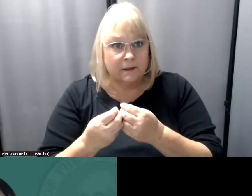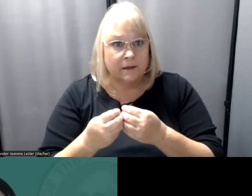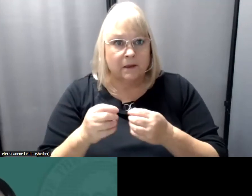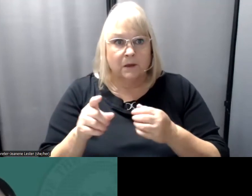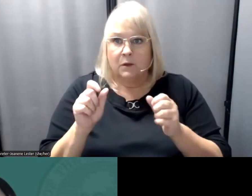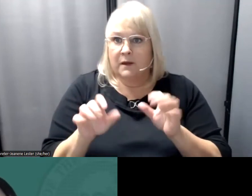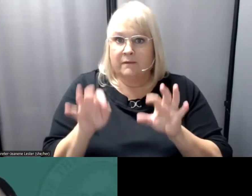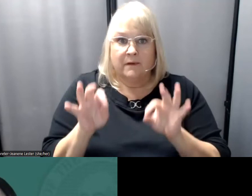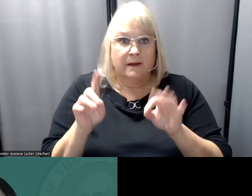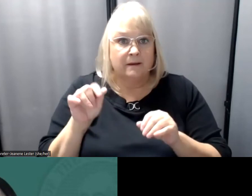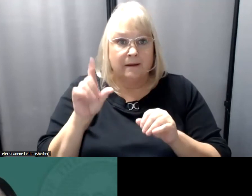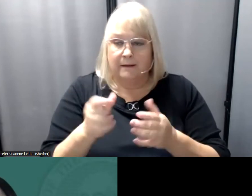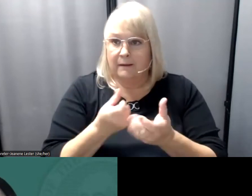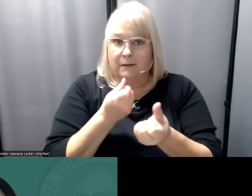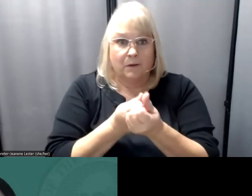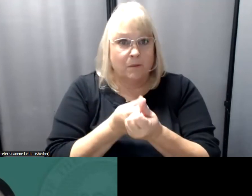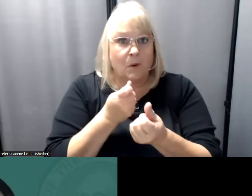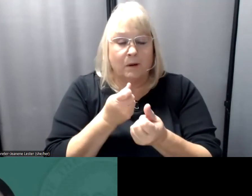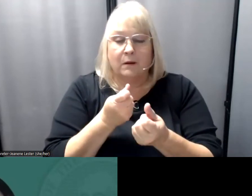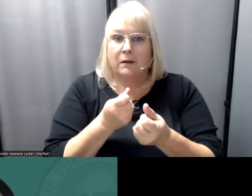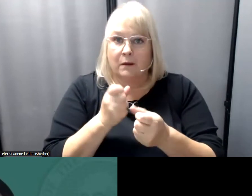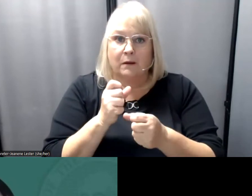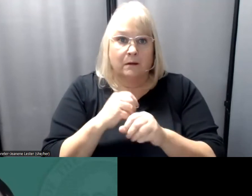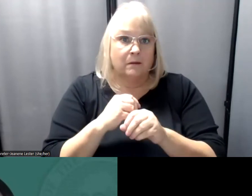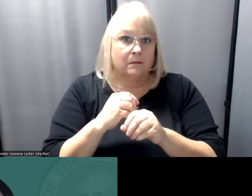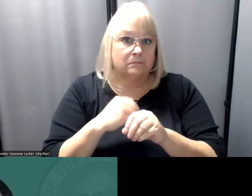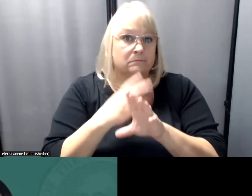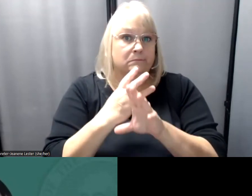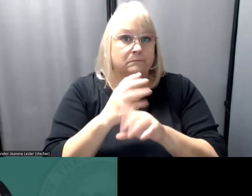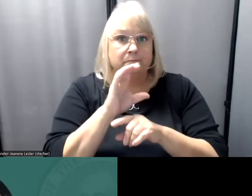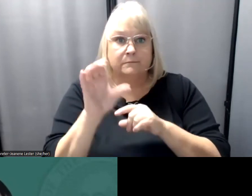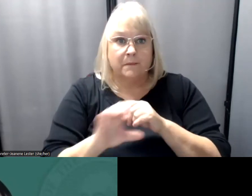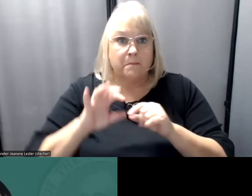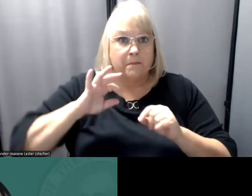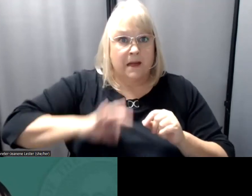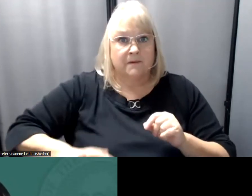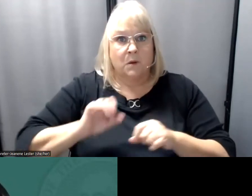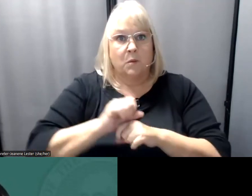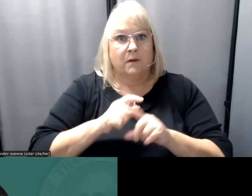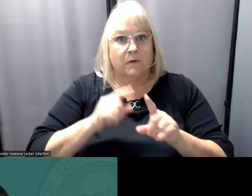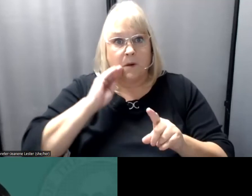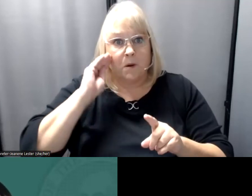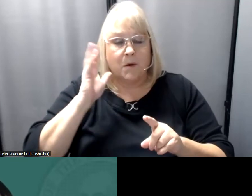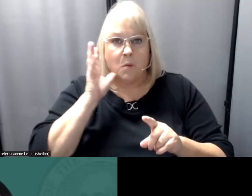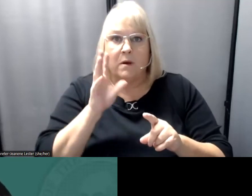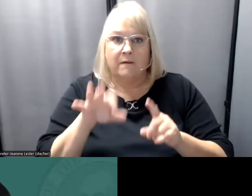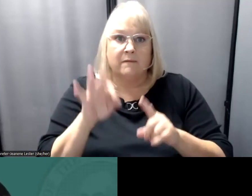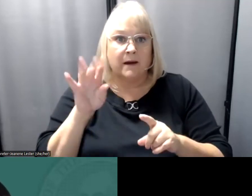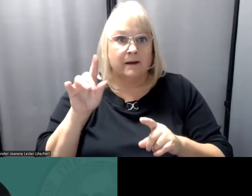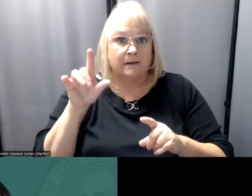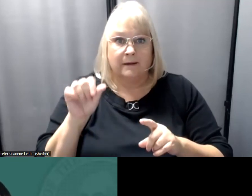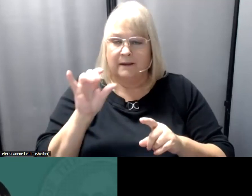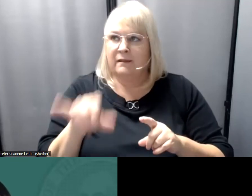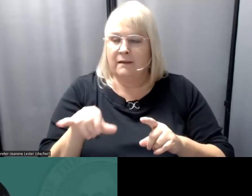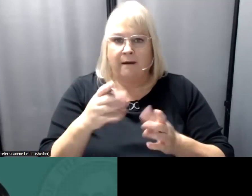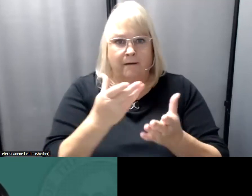find data out there so easily. Just Google the benefits of working from home. You'll have, there'll be your talking